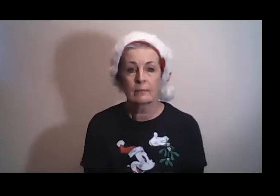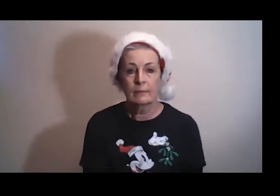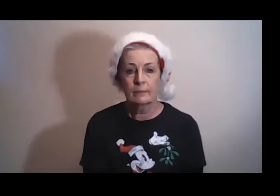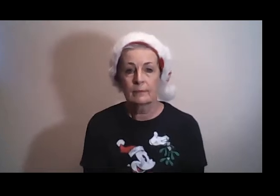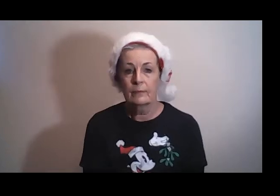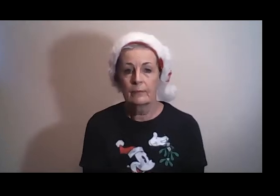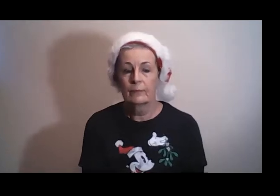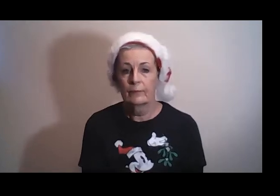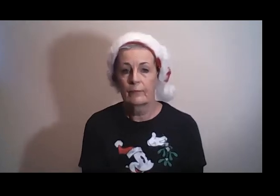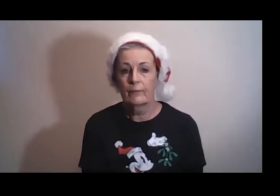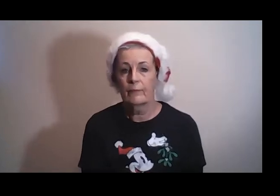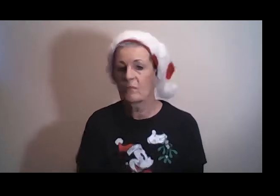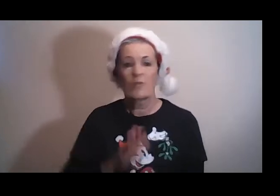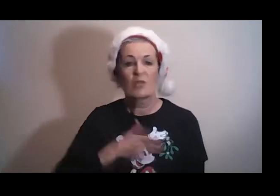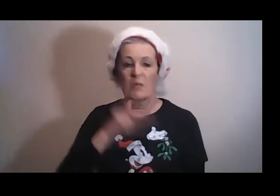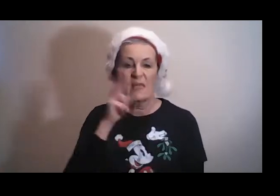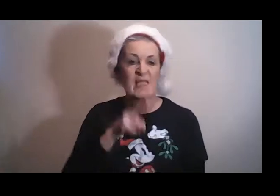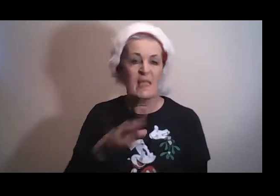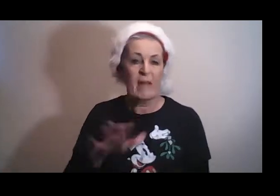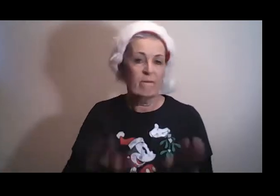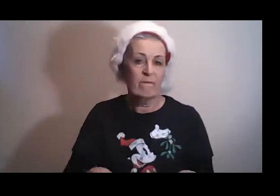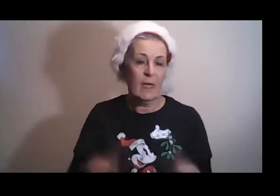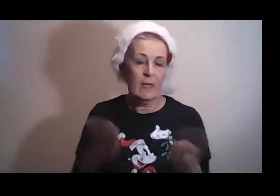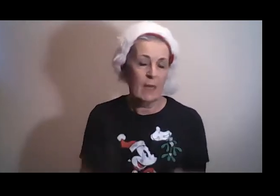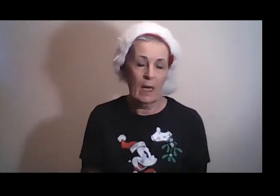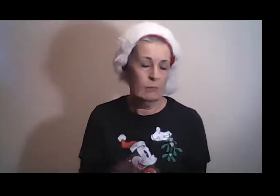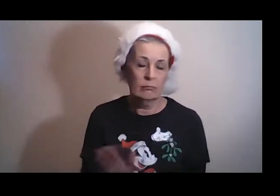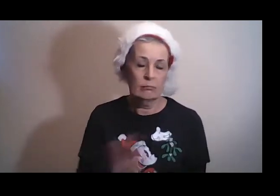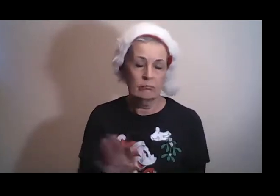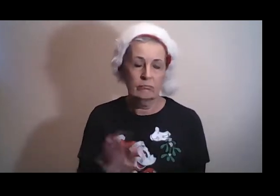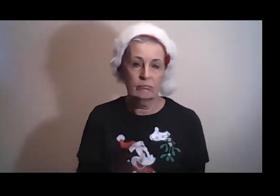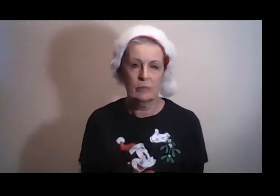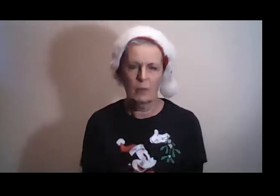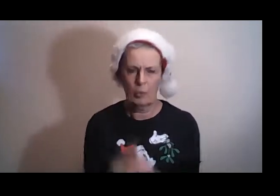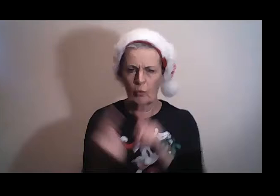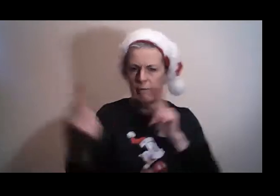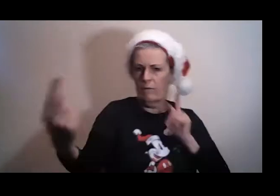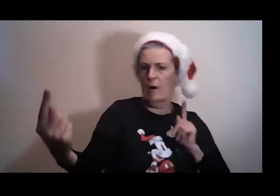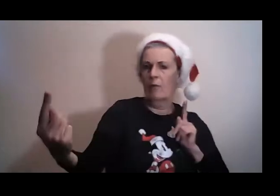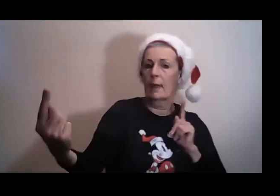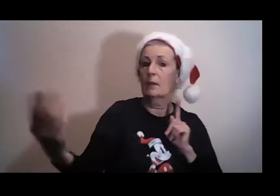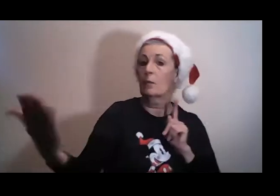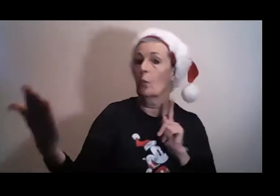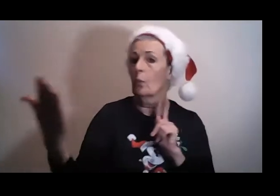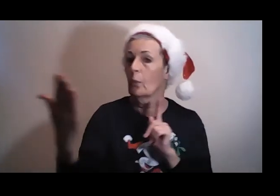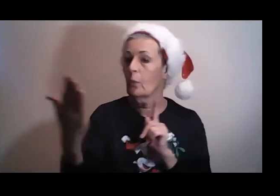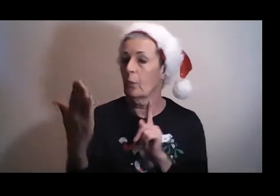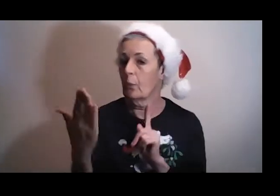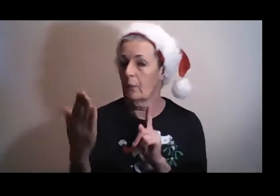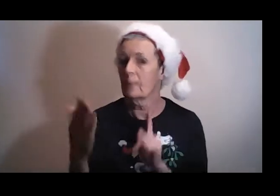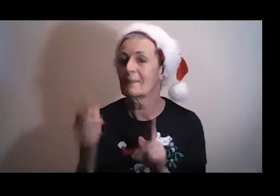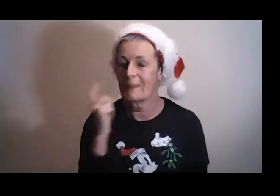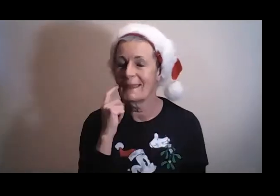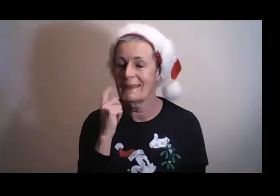You don't need to see my feet, otherwise I'm too far away from the screen. So the